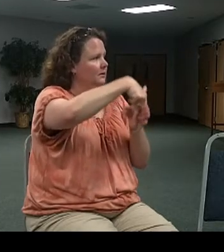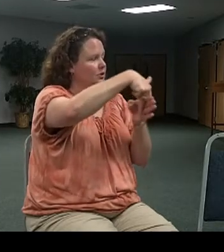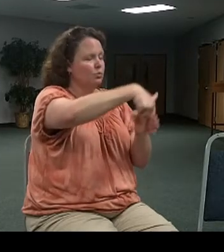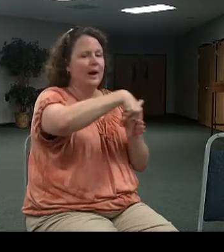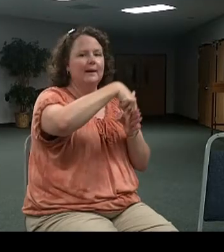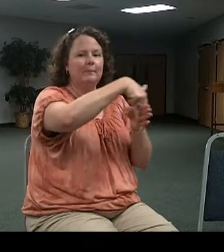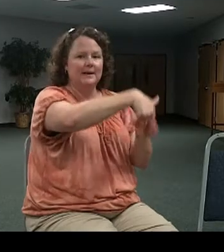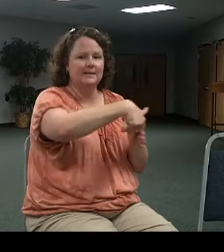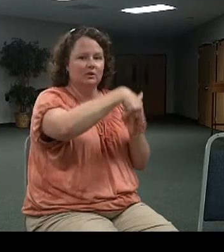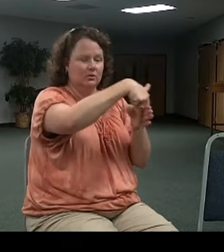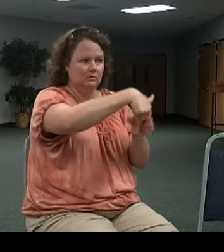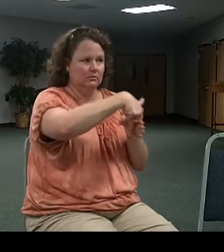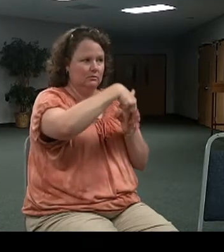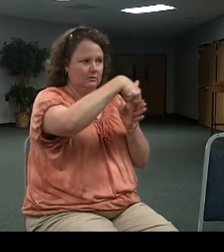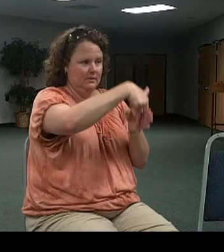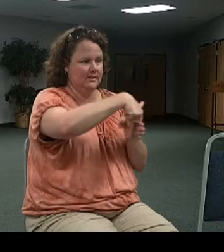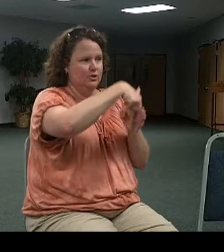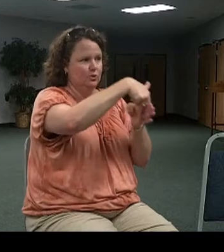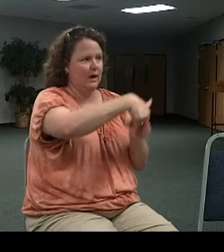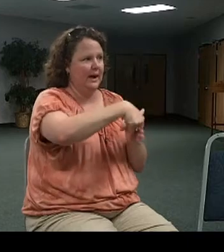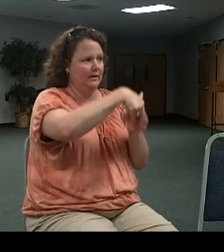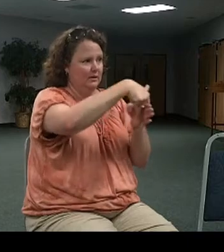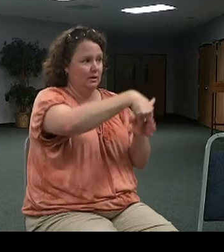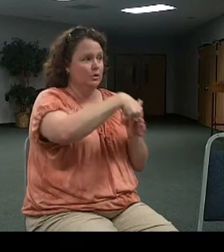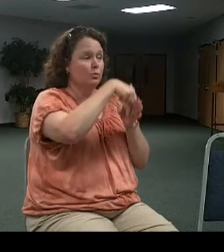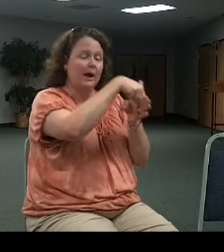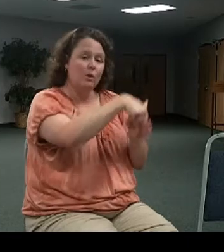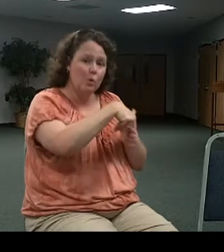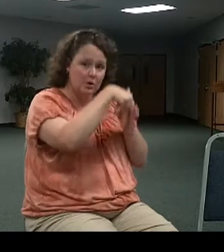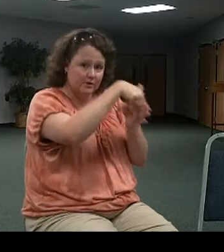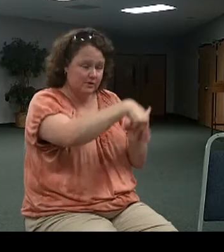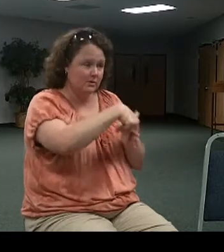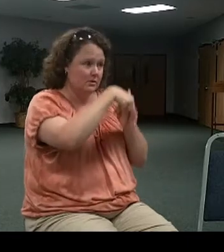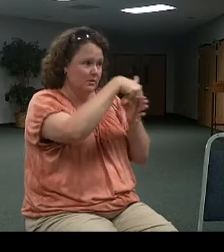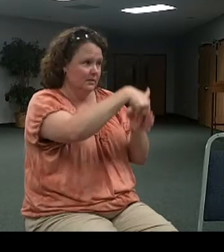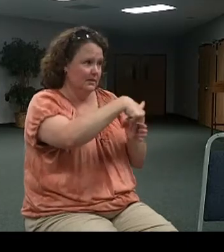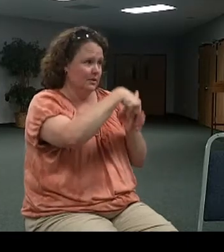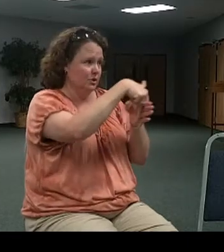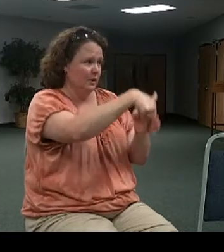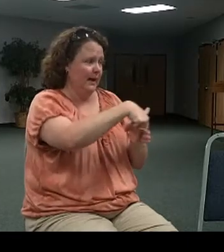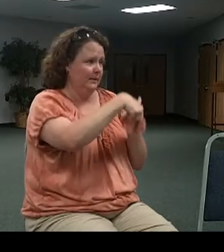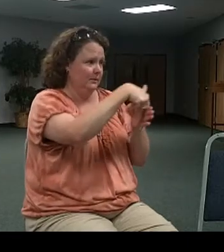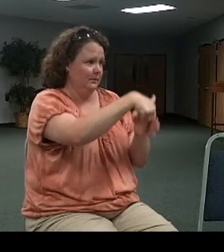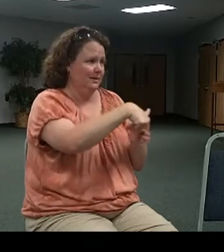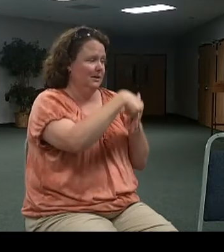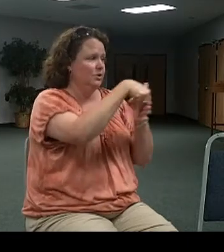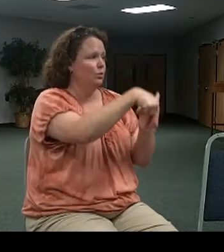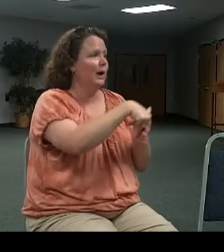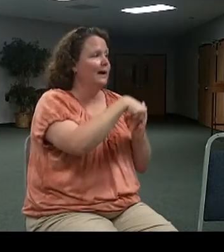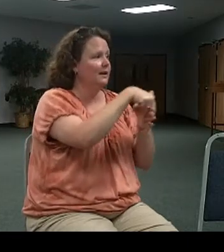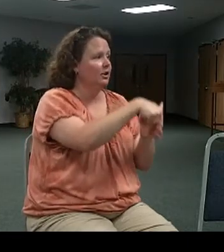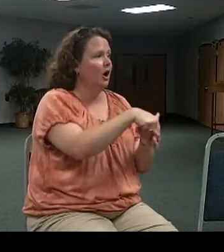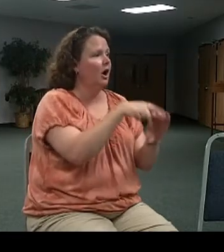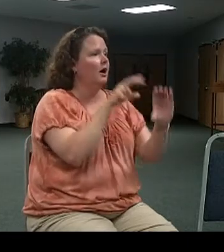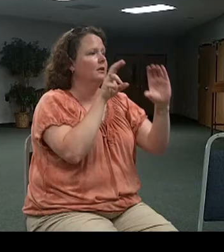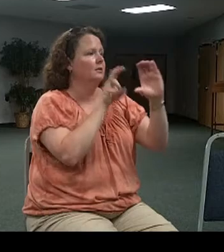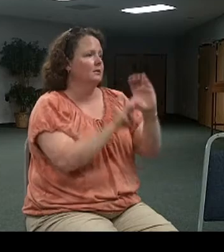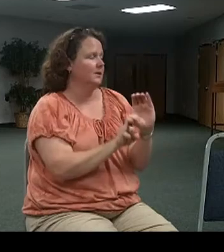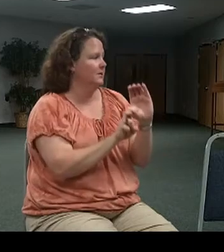To ride a bicycle, this is to ride. To ride a horse, this is to ride. To ride in a car is